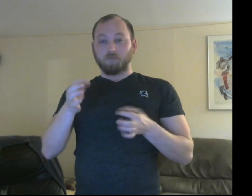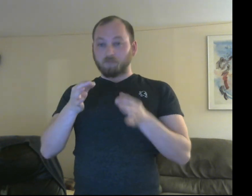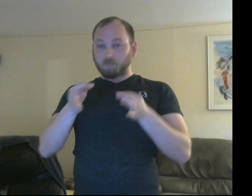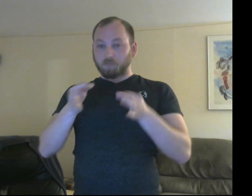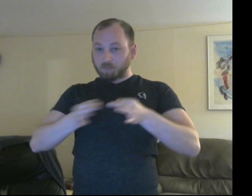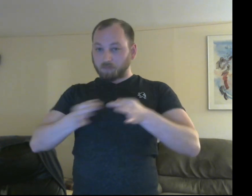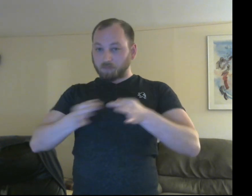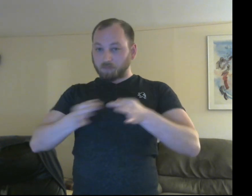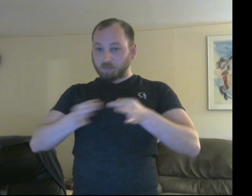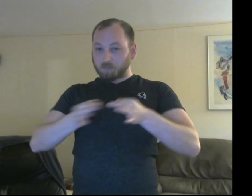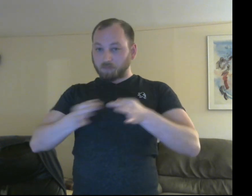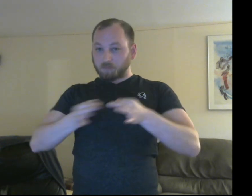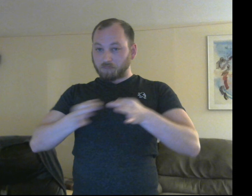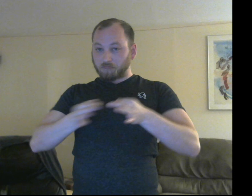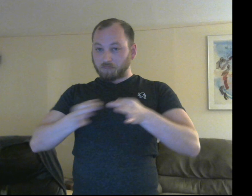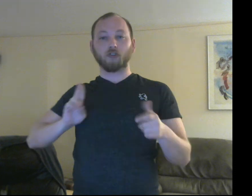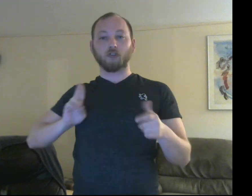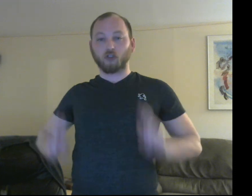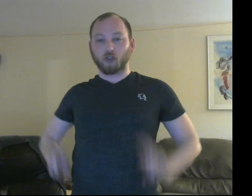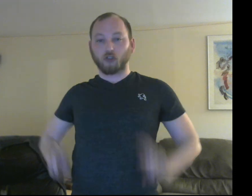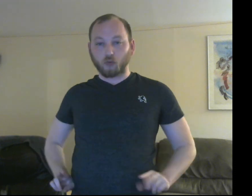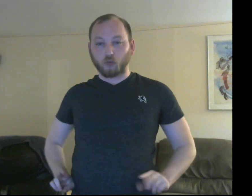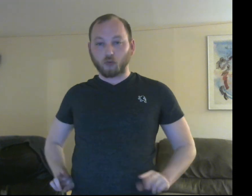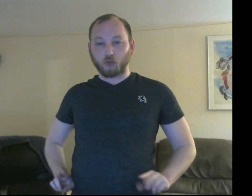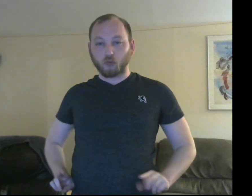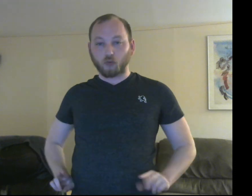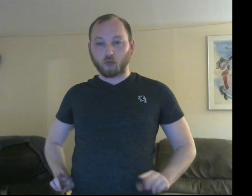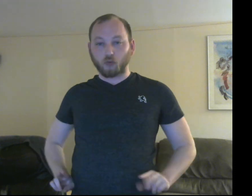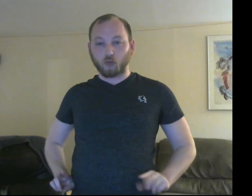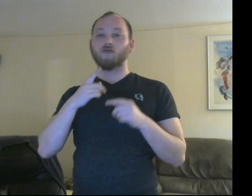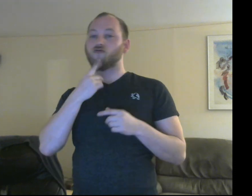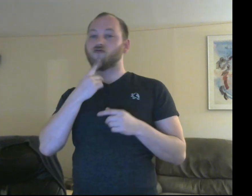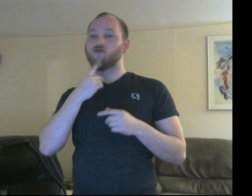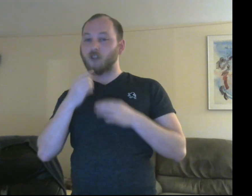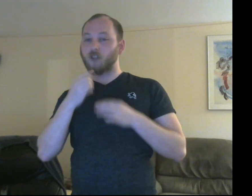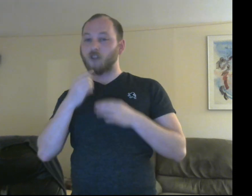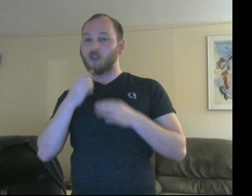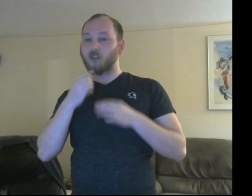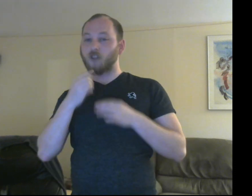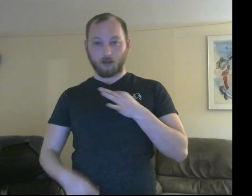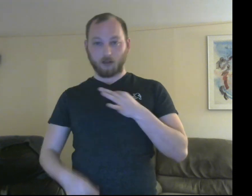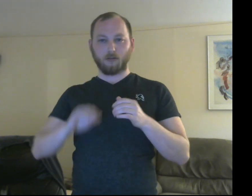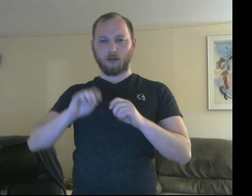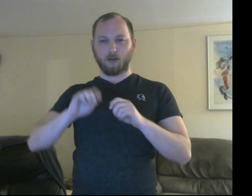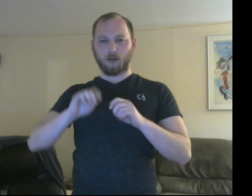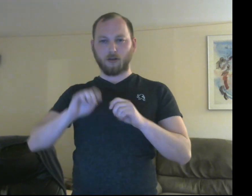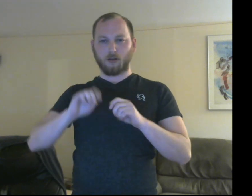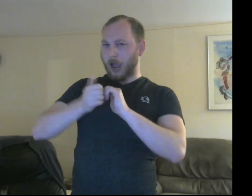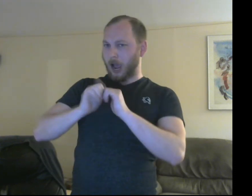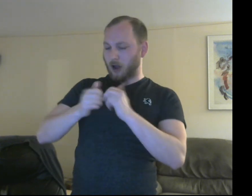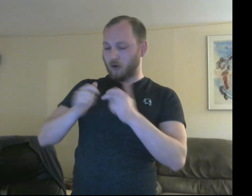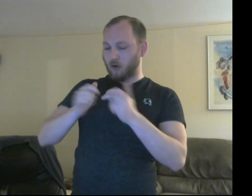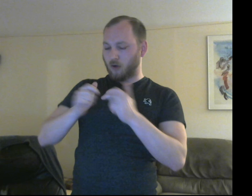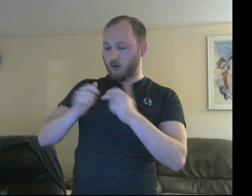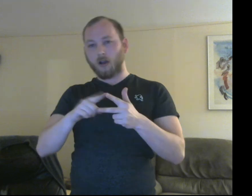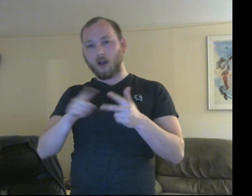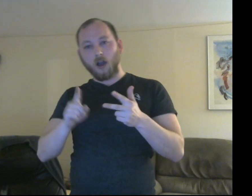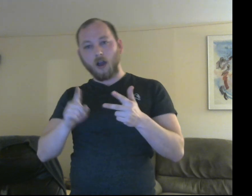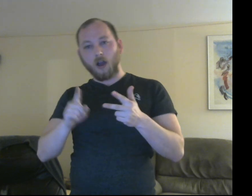shirt and the red tie. Showed you how to tie a tie, how to polish the shoe. And all you have to do now is just basically